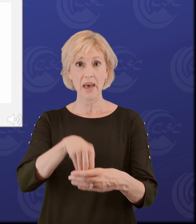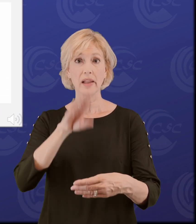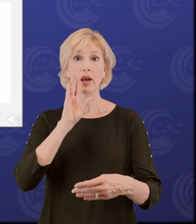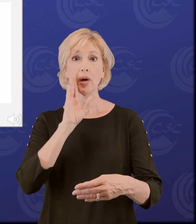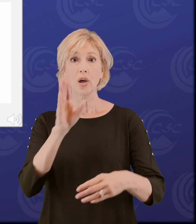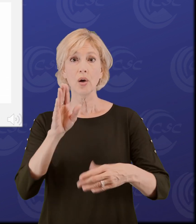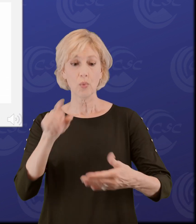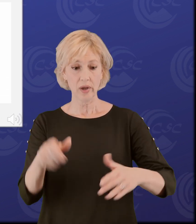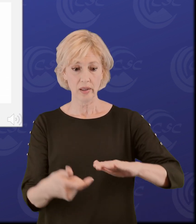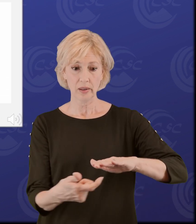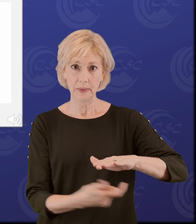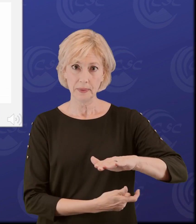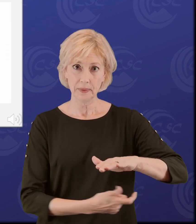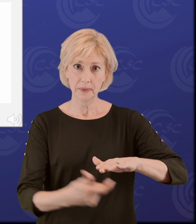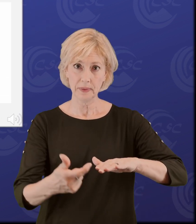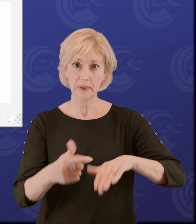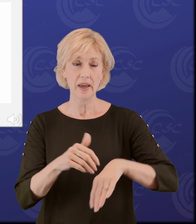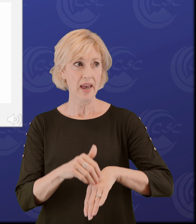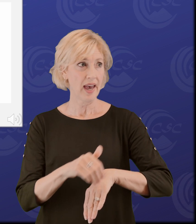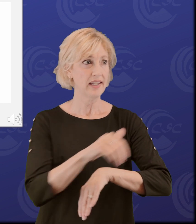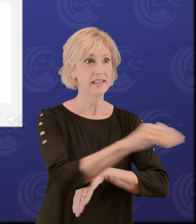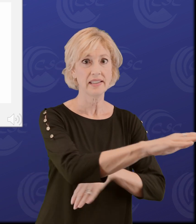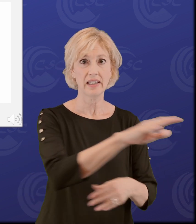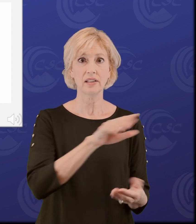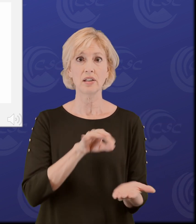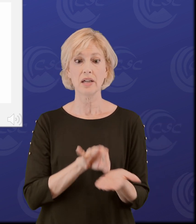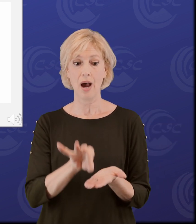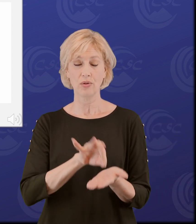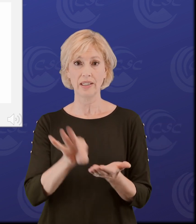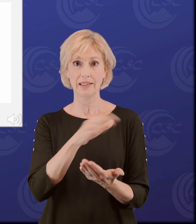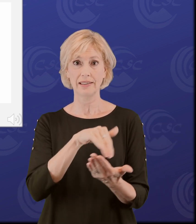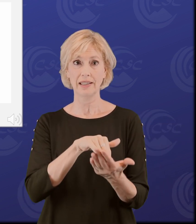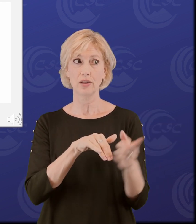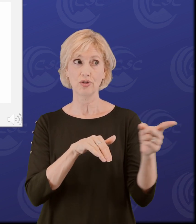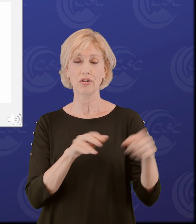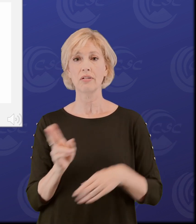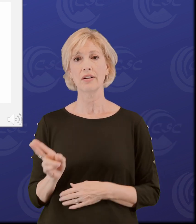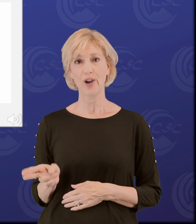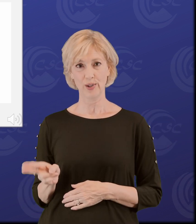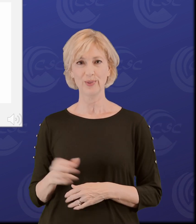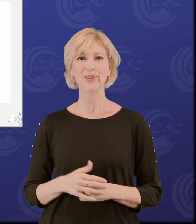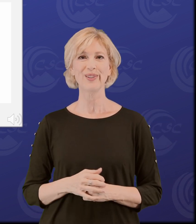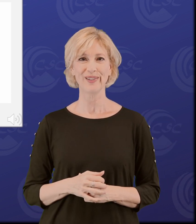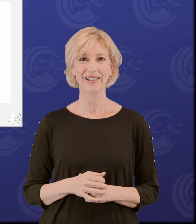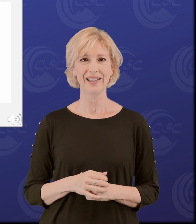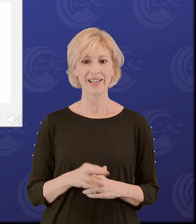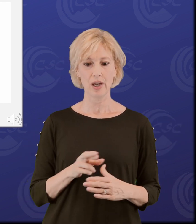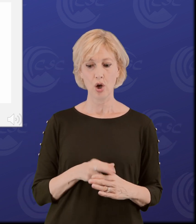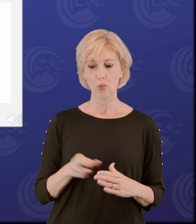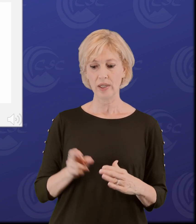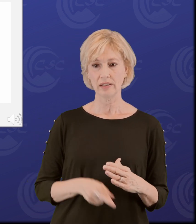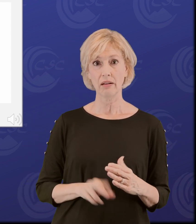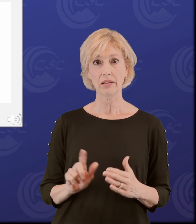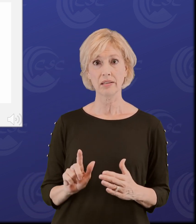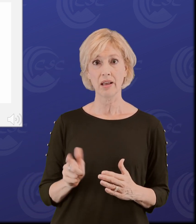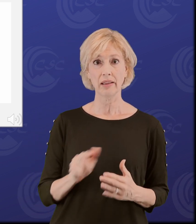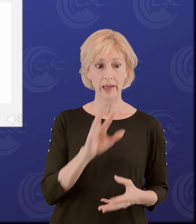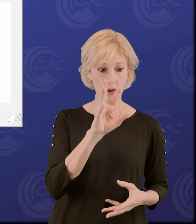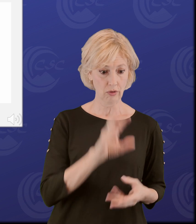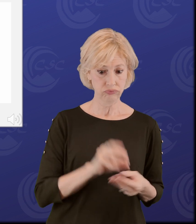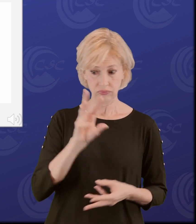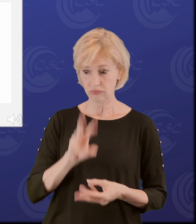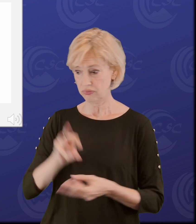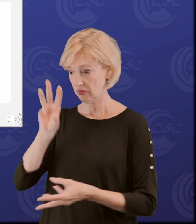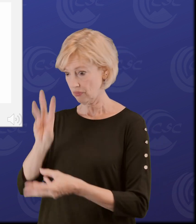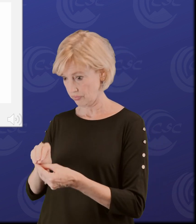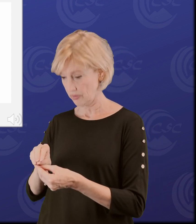Next, your ballot is scanned and the counts are transmitted to the statewide counting center in Honolulu. The results are later released